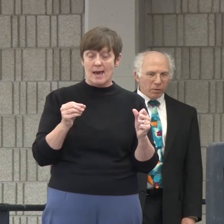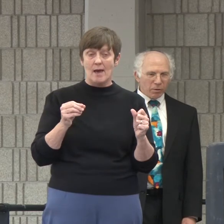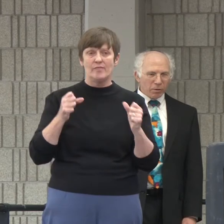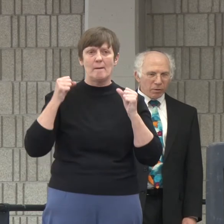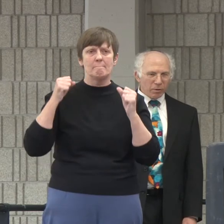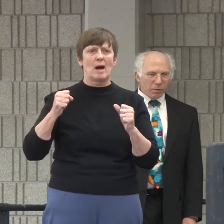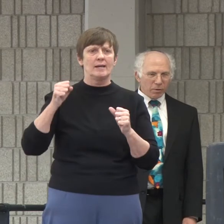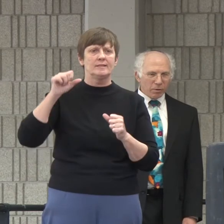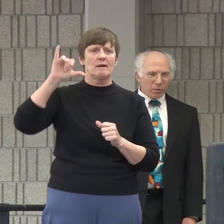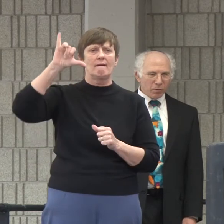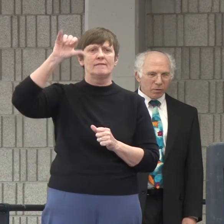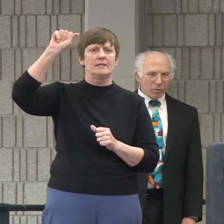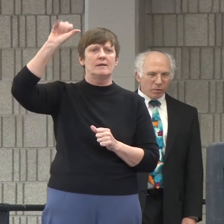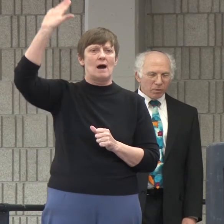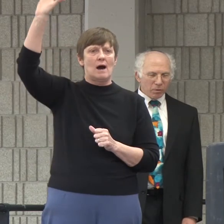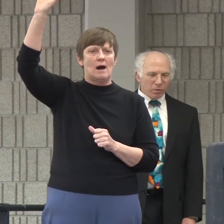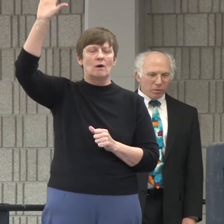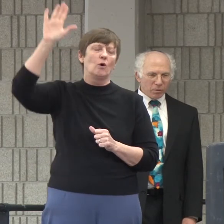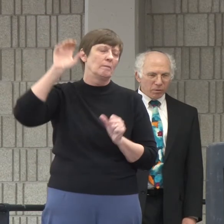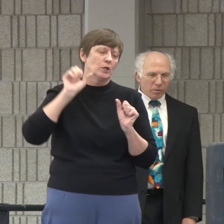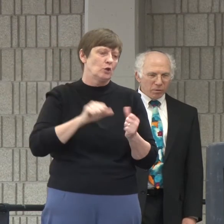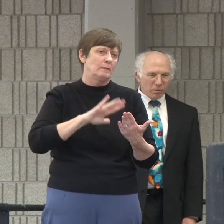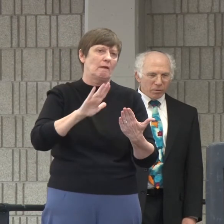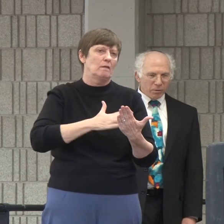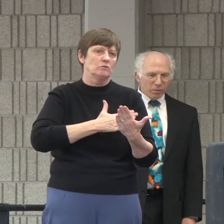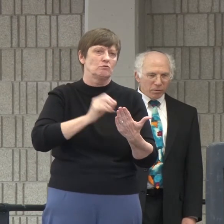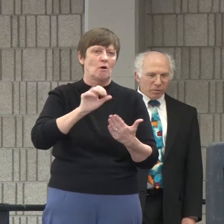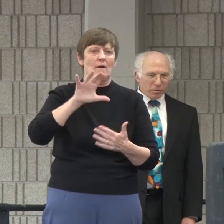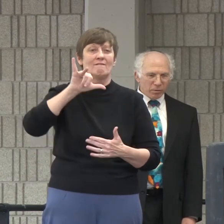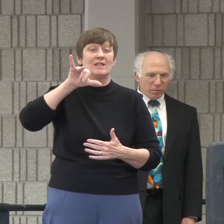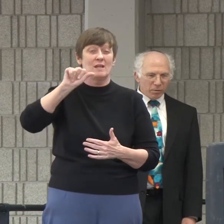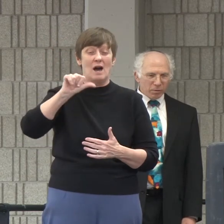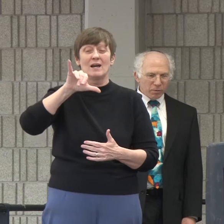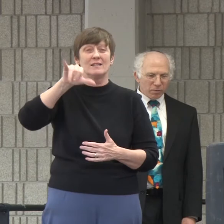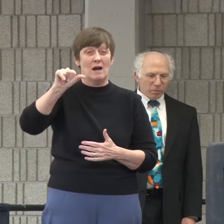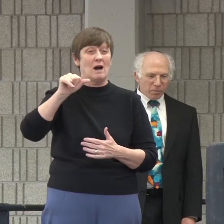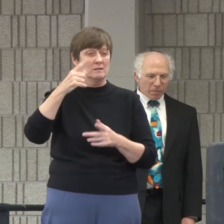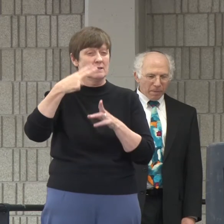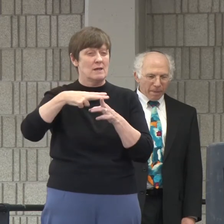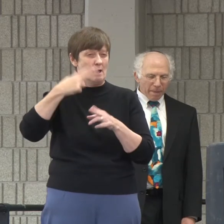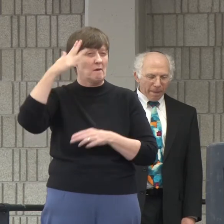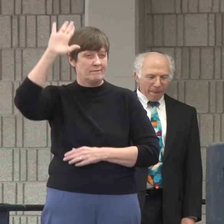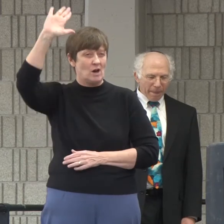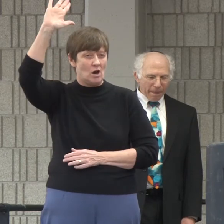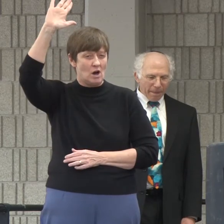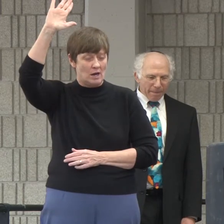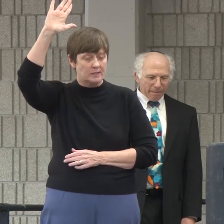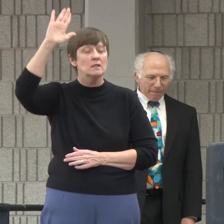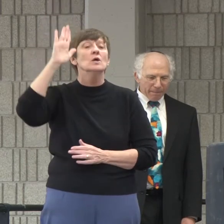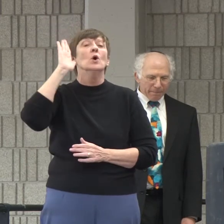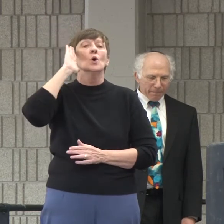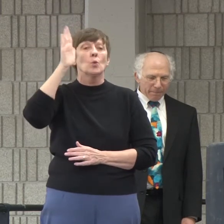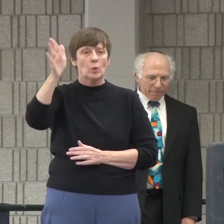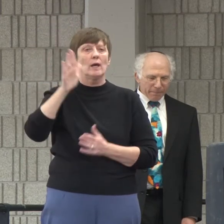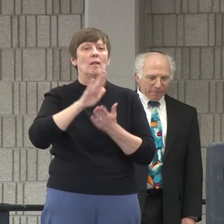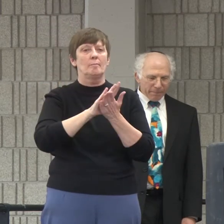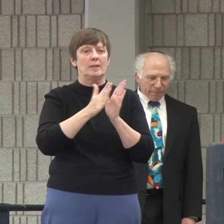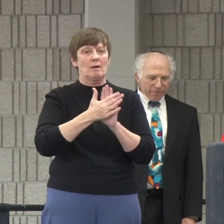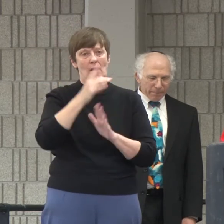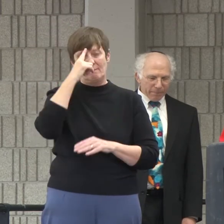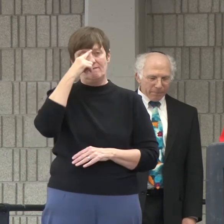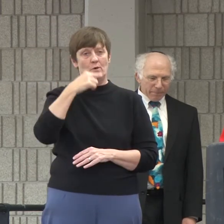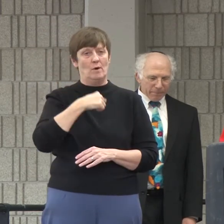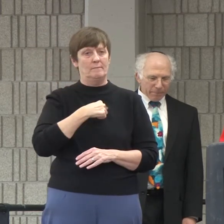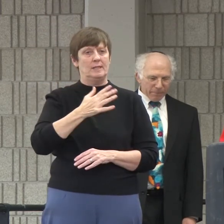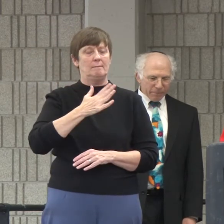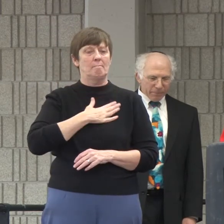can also mean the song of Yah, Yah being one of the names of God, will become for me